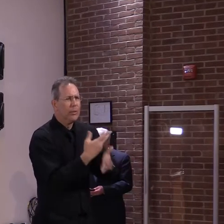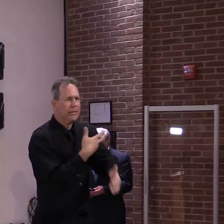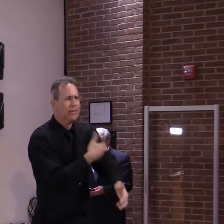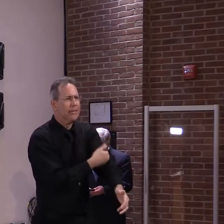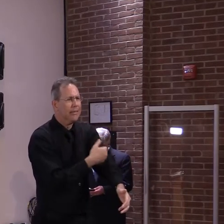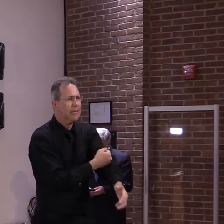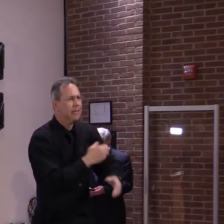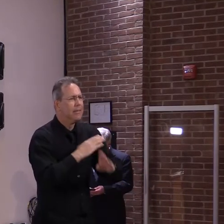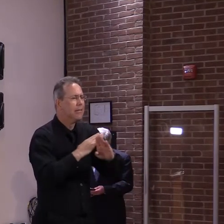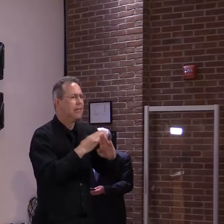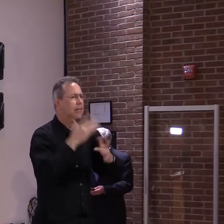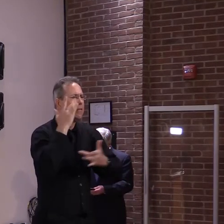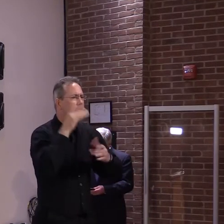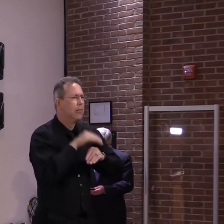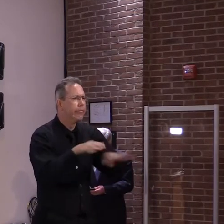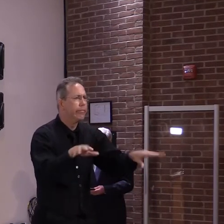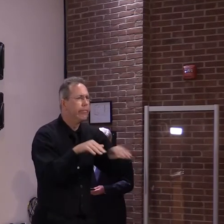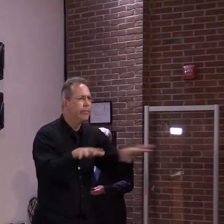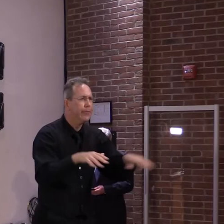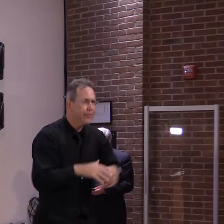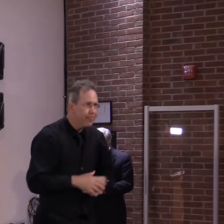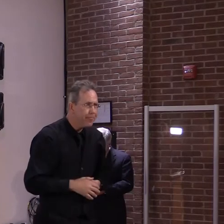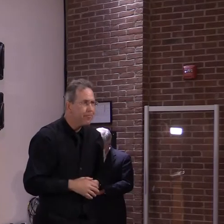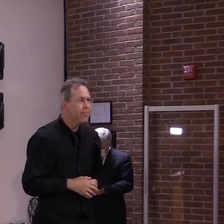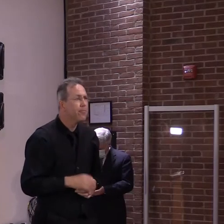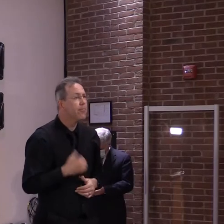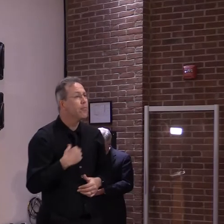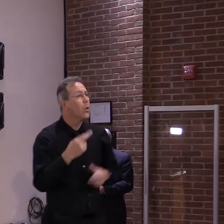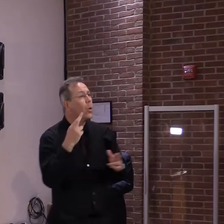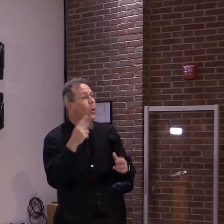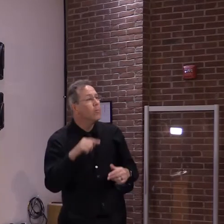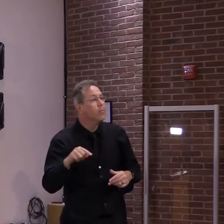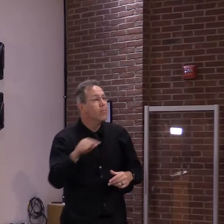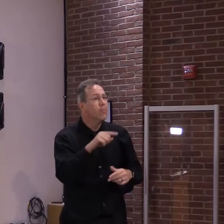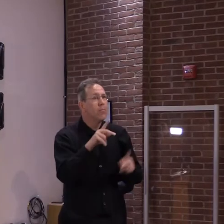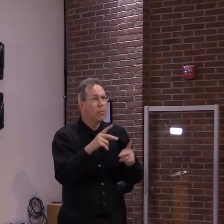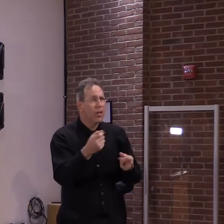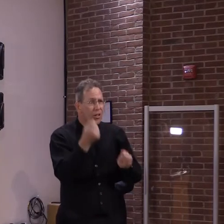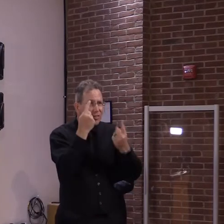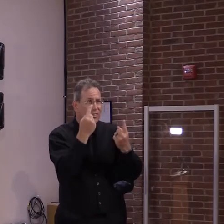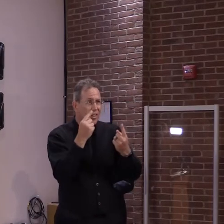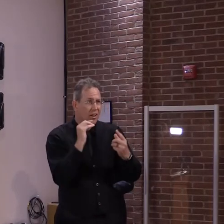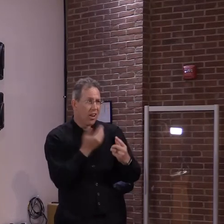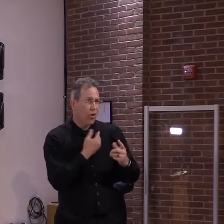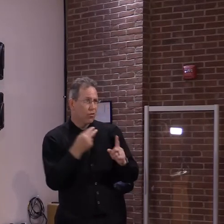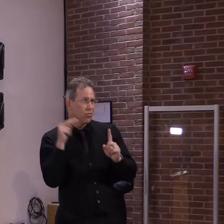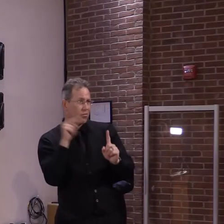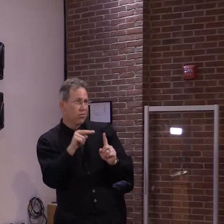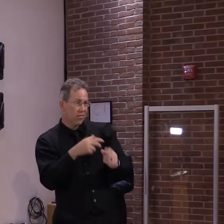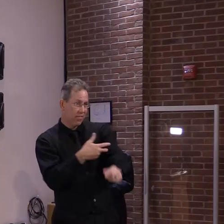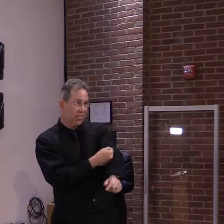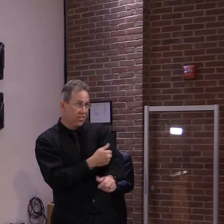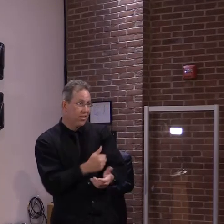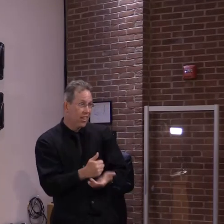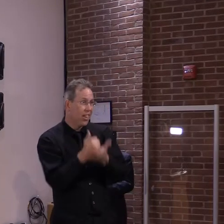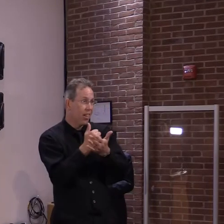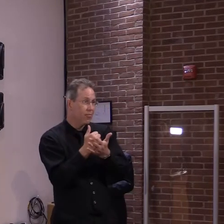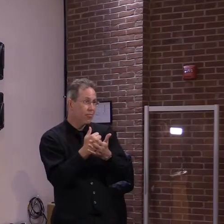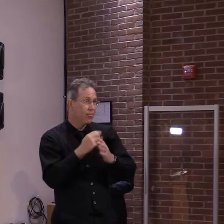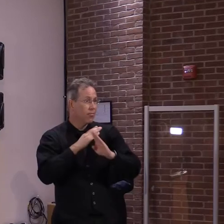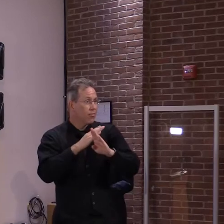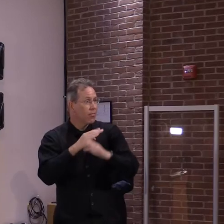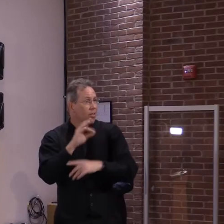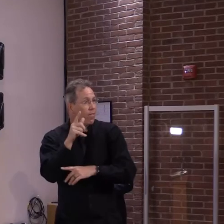perhaps have a new understanding of why the vaccine is important for the flu, because too often people think it's